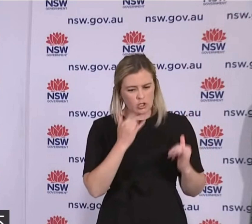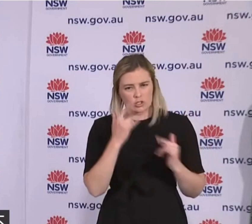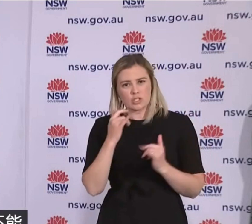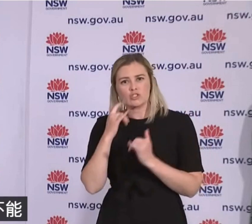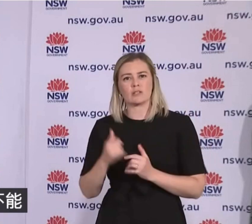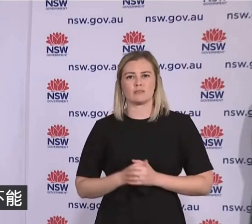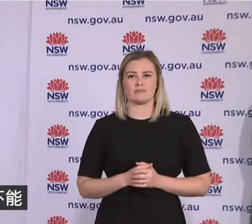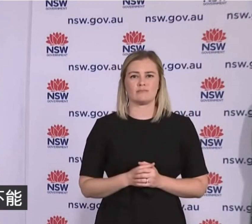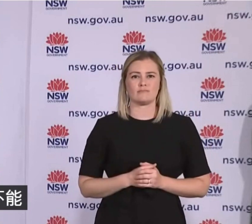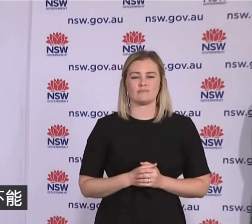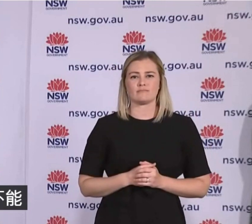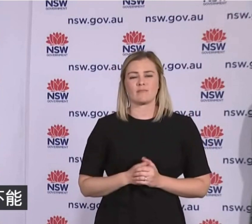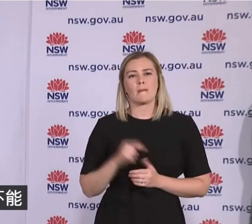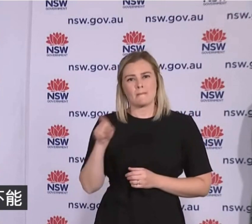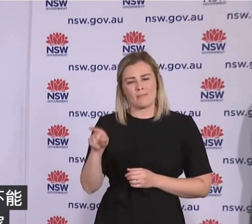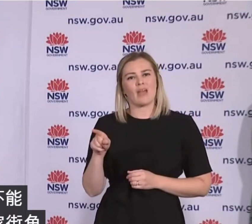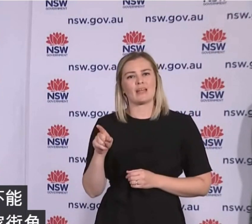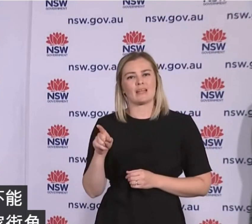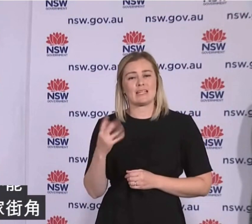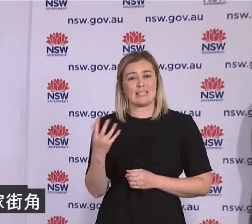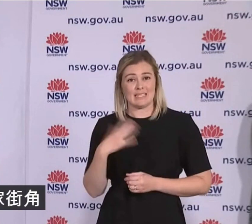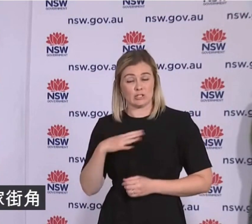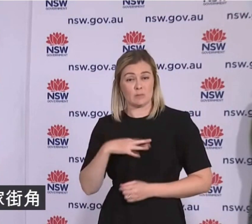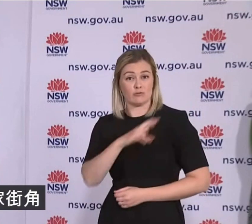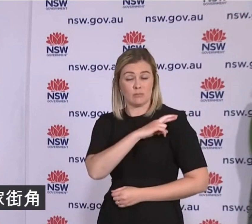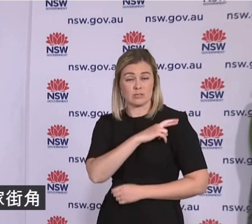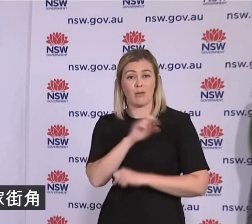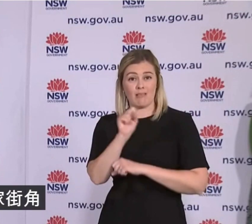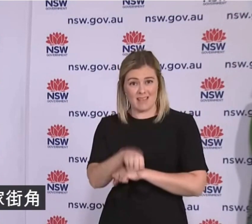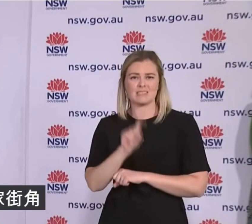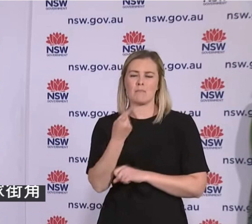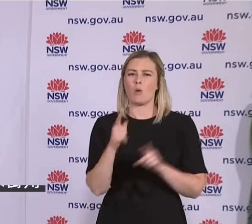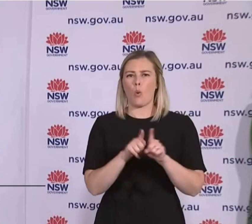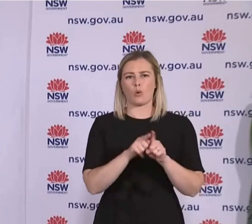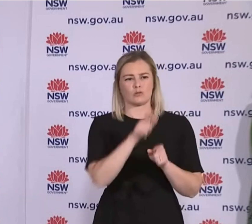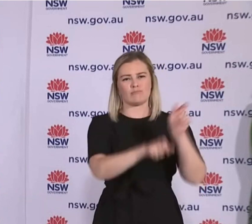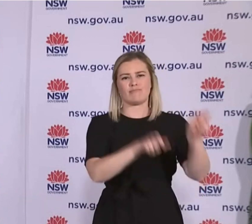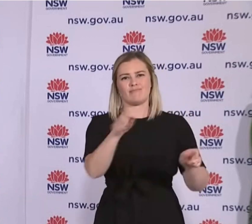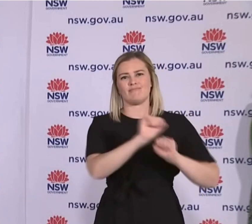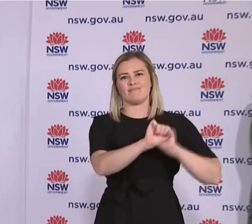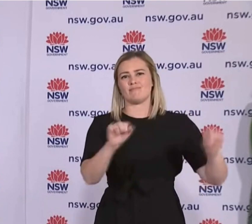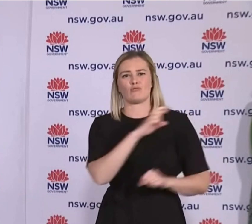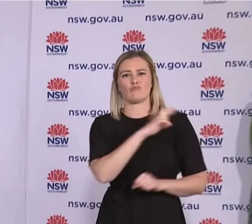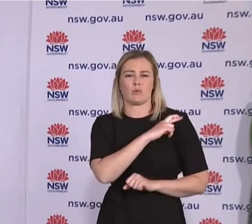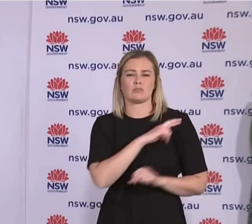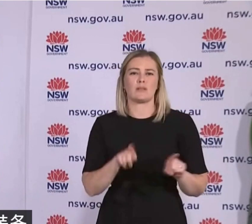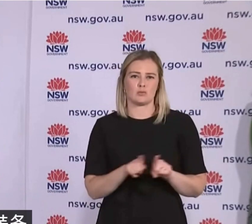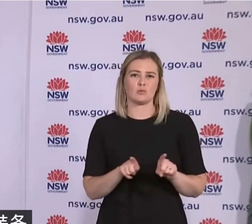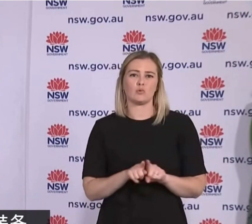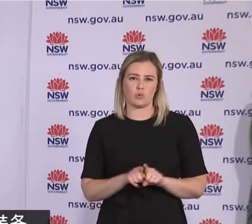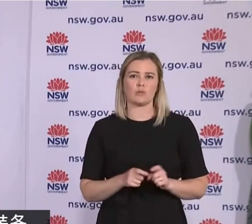They just can't turn a blind eye. And if you're a corner shop, then obviously you're going to have less resources than a